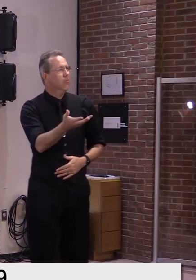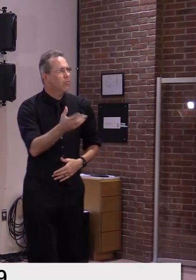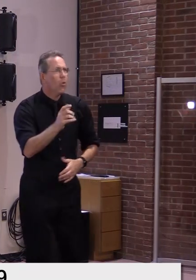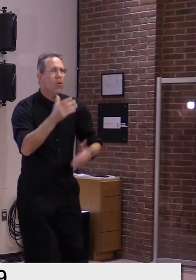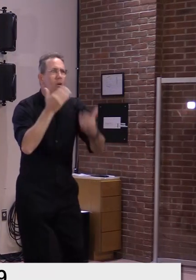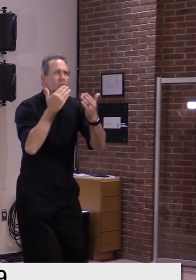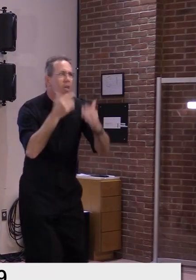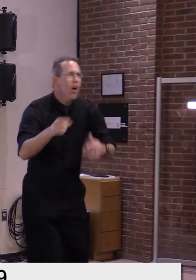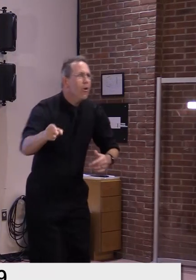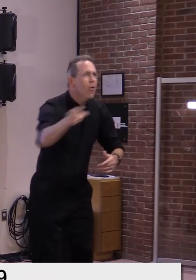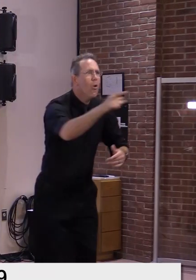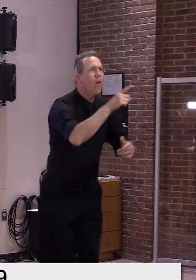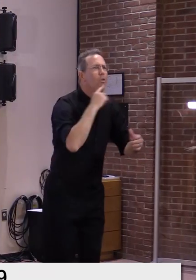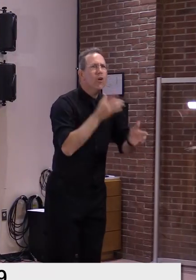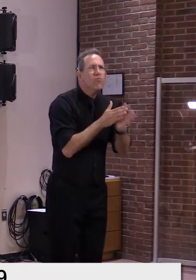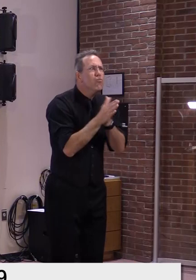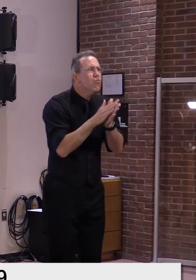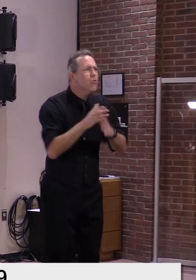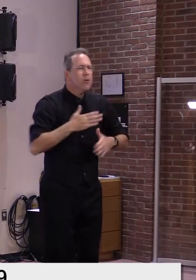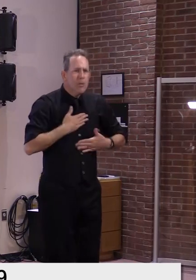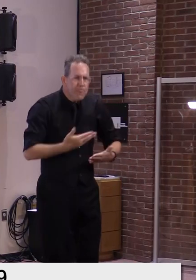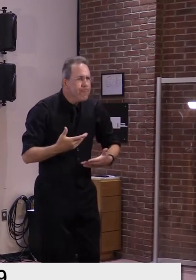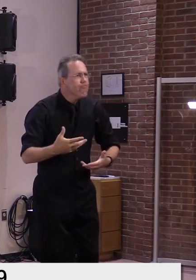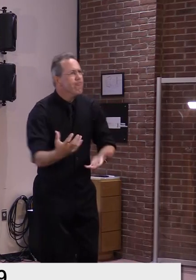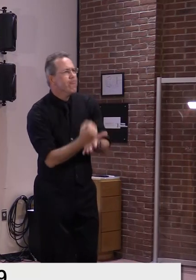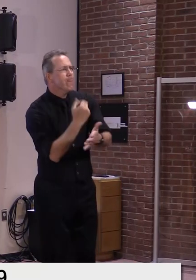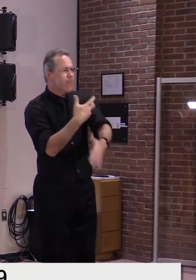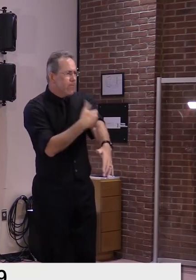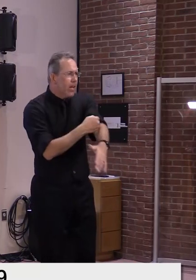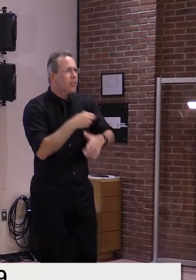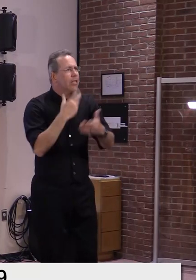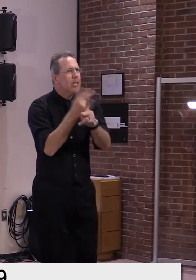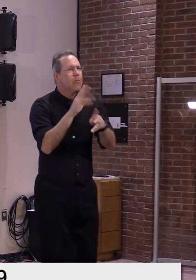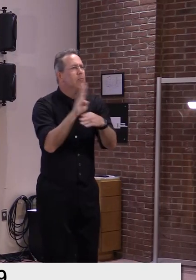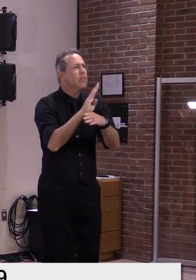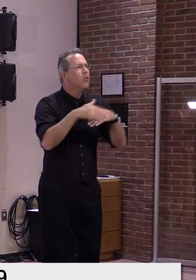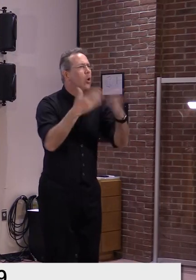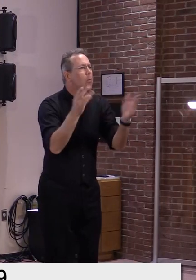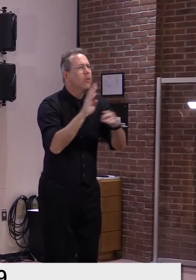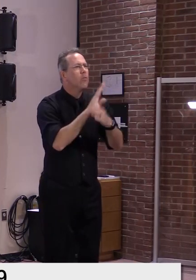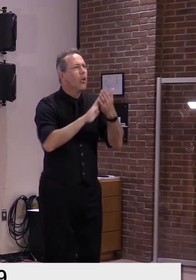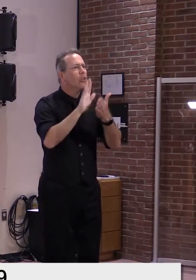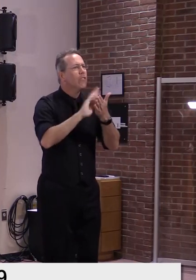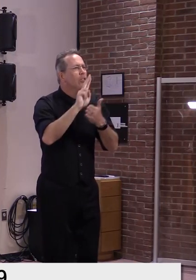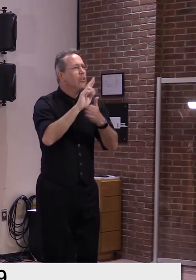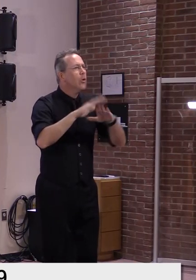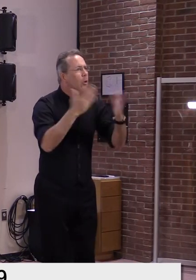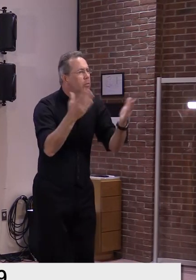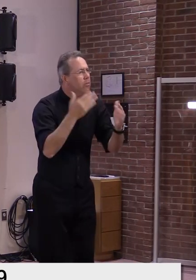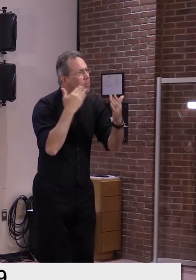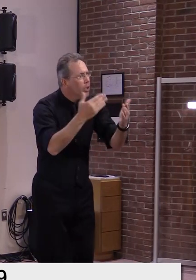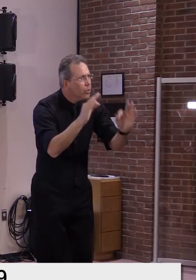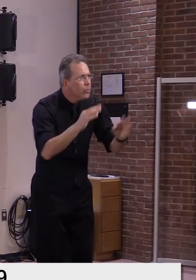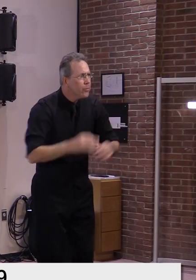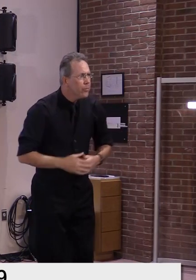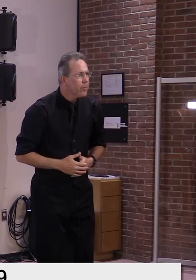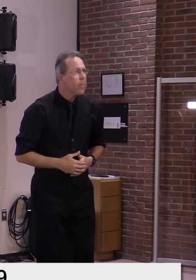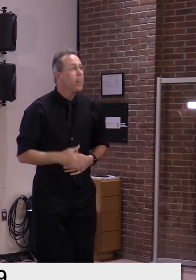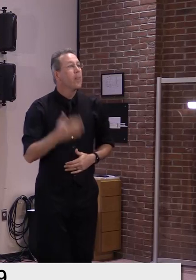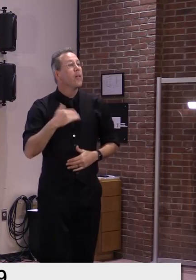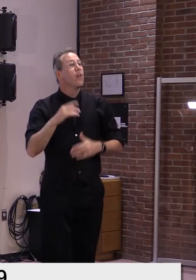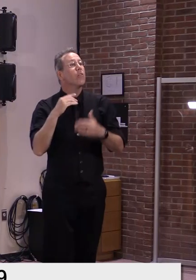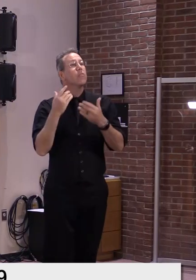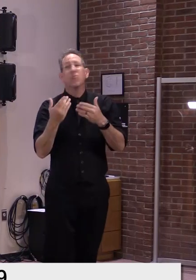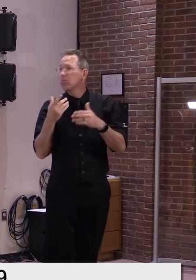college reopening and keeping college students safe in Vermont. Taking a look at the Vermont case forecast, we continue to trend very